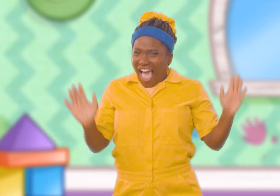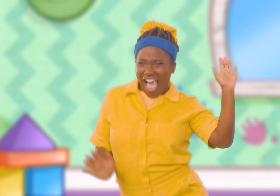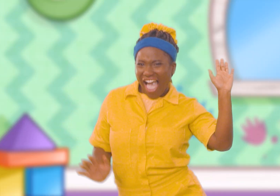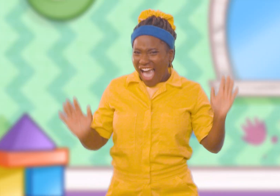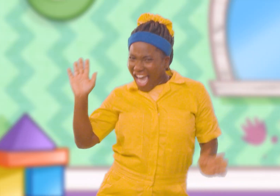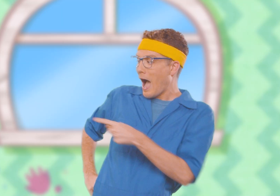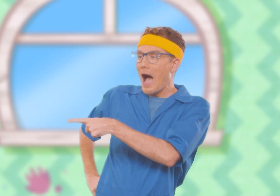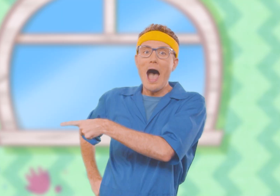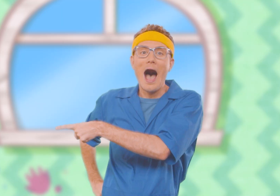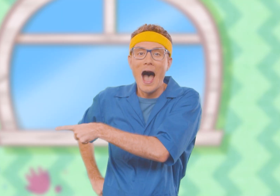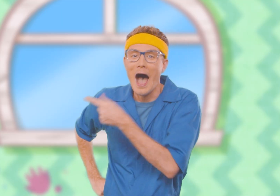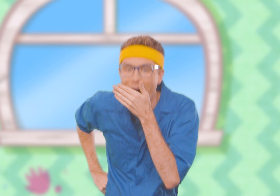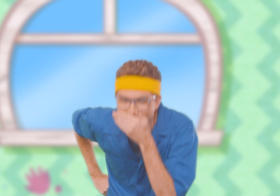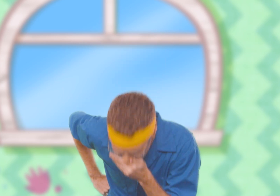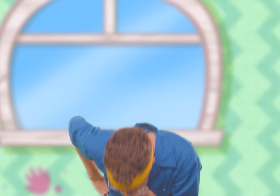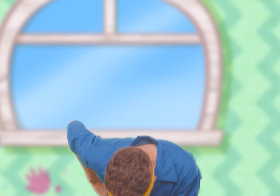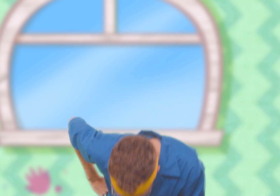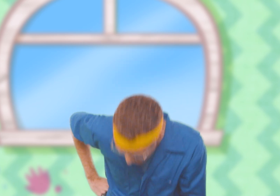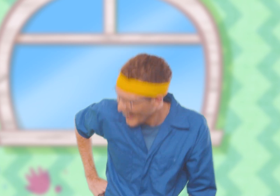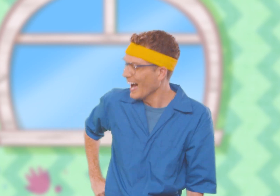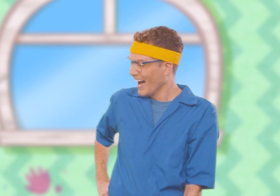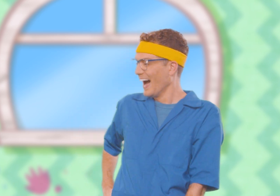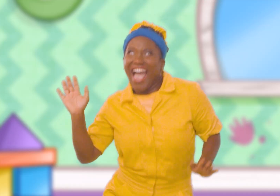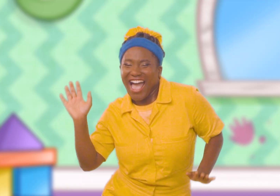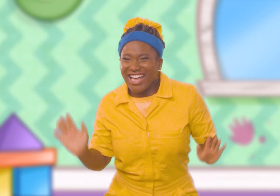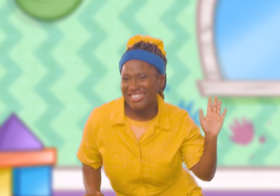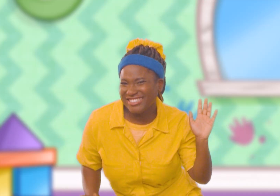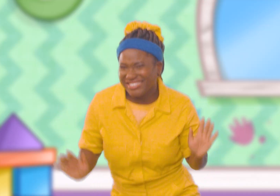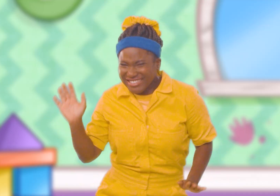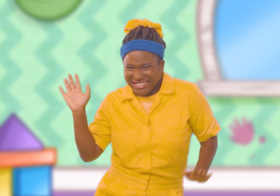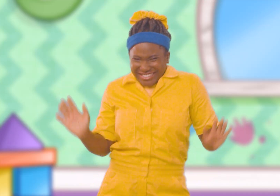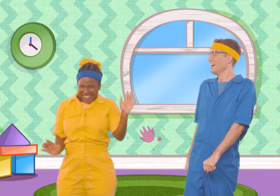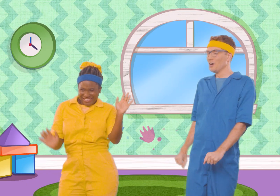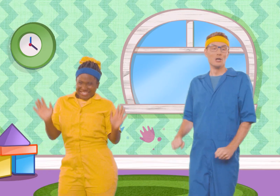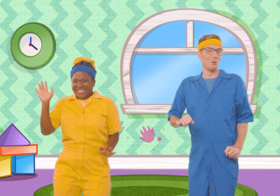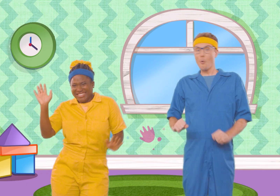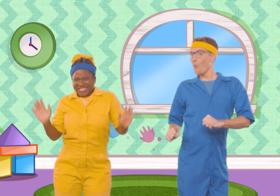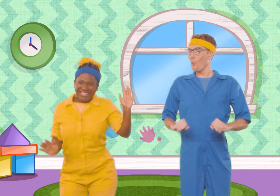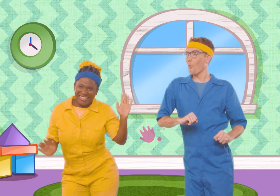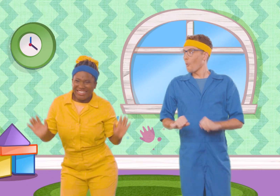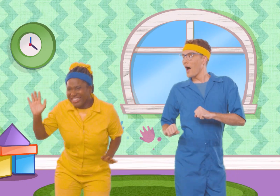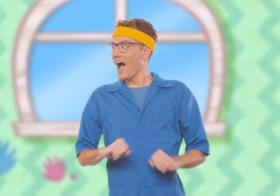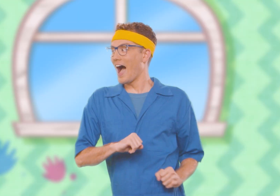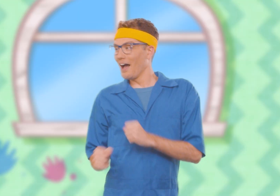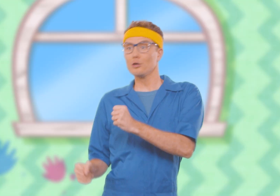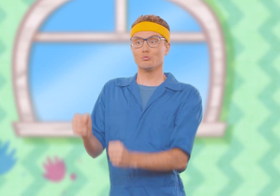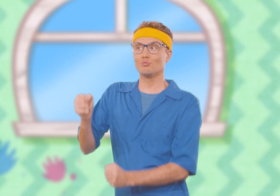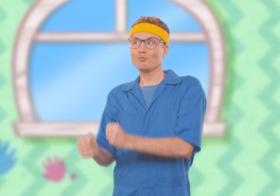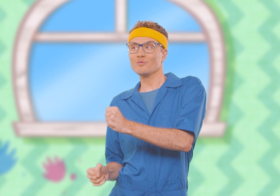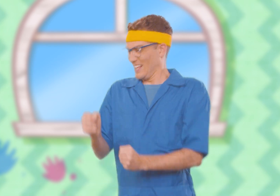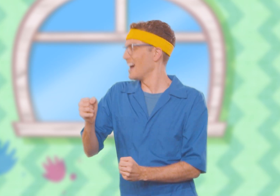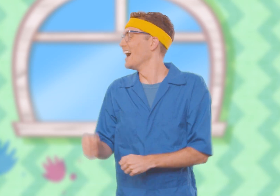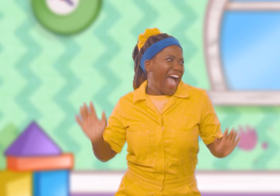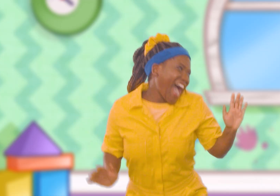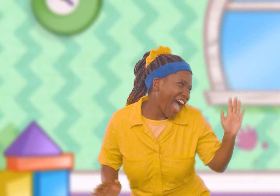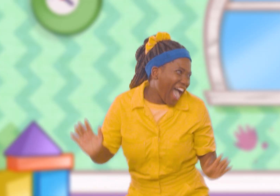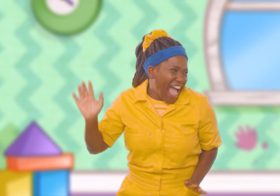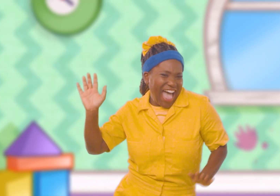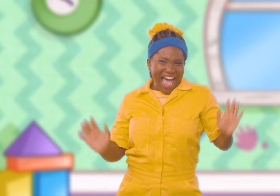Ha ha ha ha ha ha. Yay! Woo!